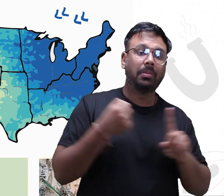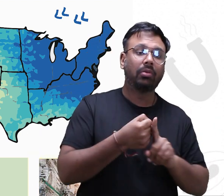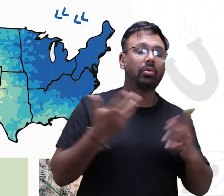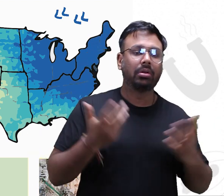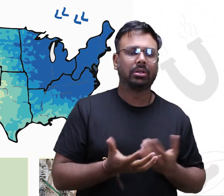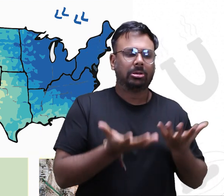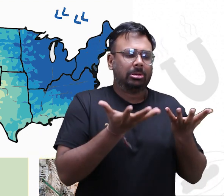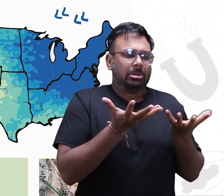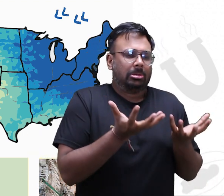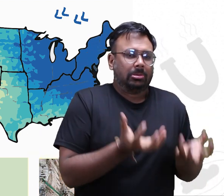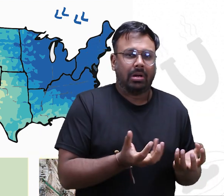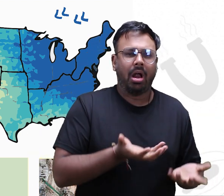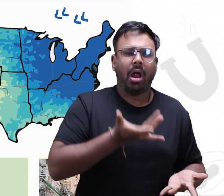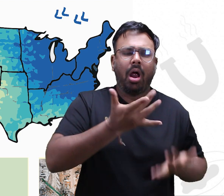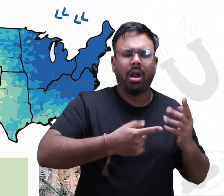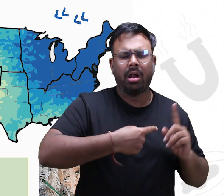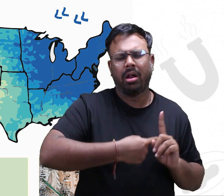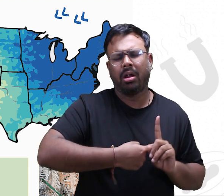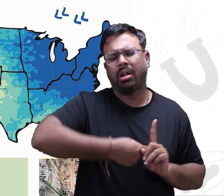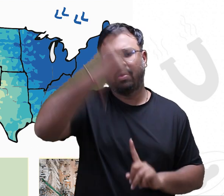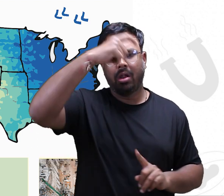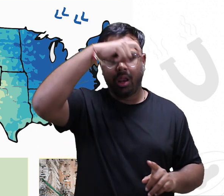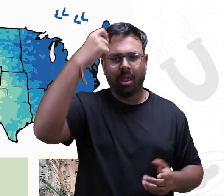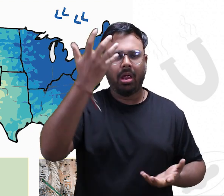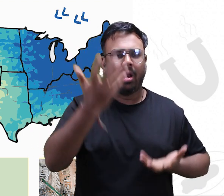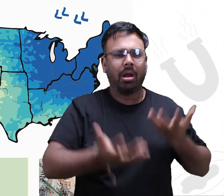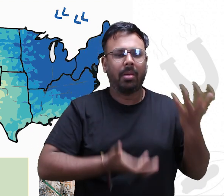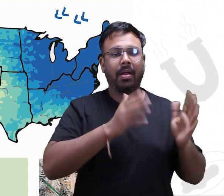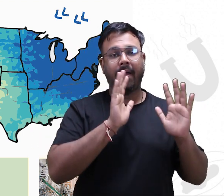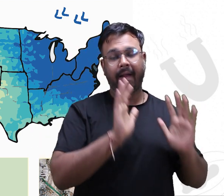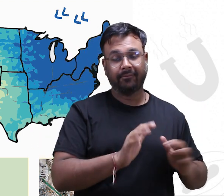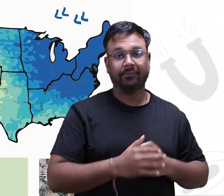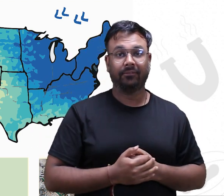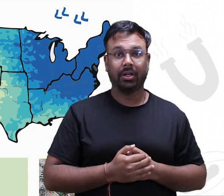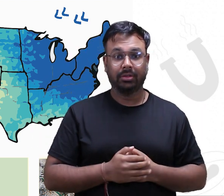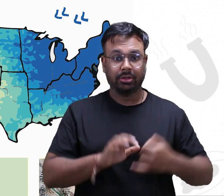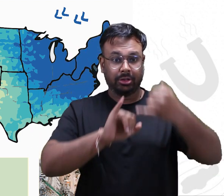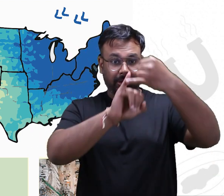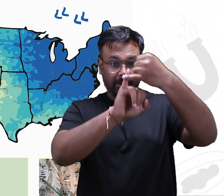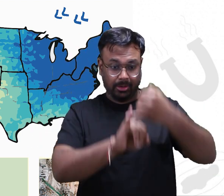Western Pacific. It causes dries, warmer weather.